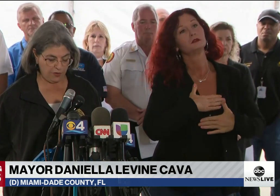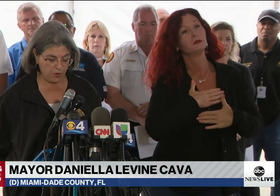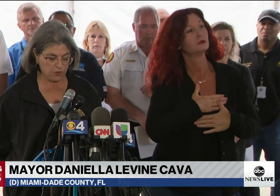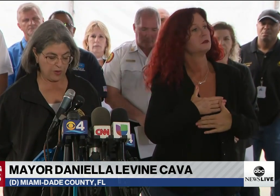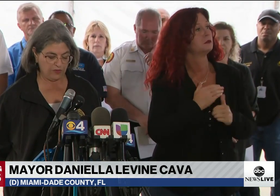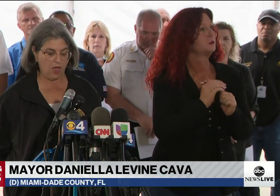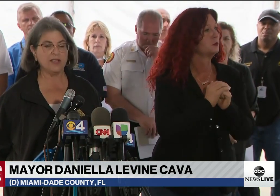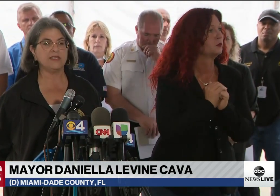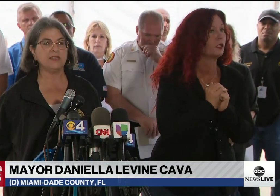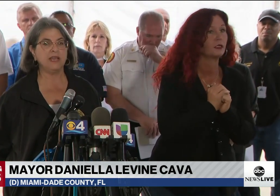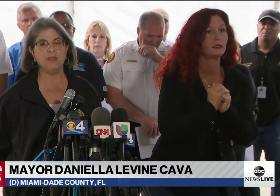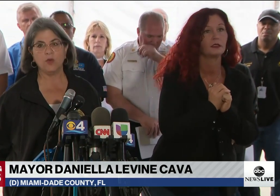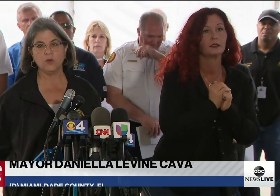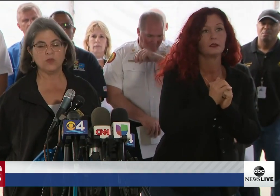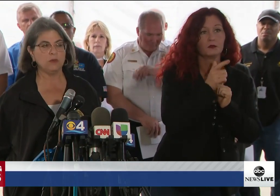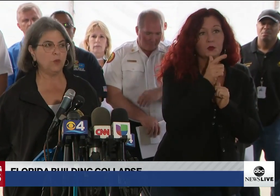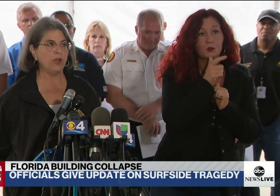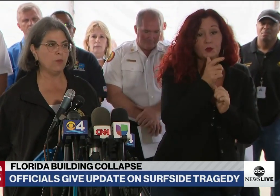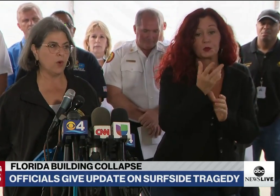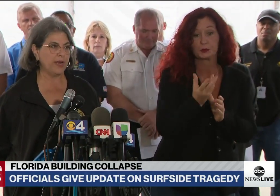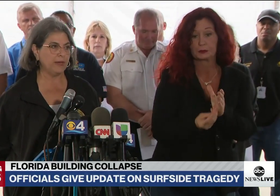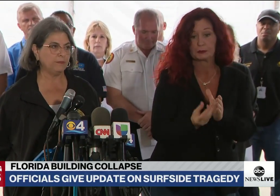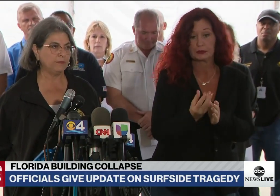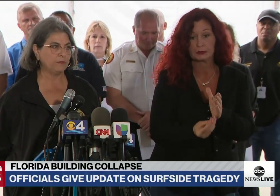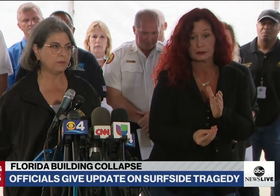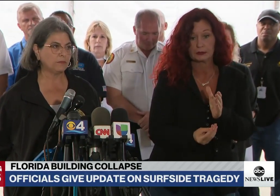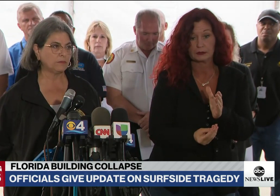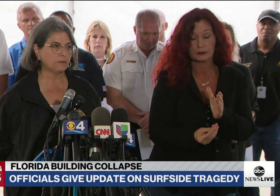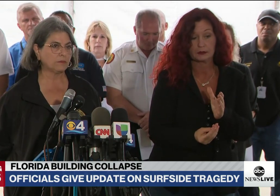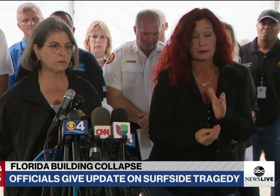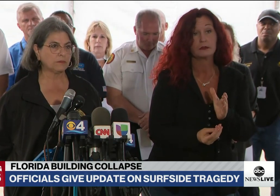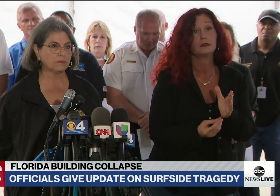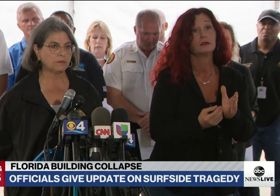praying for those we have lost and those we are mourning.